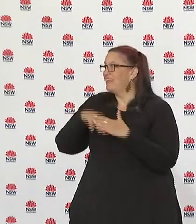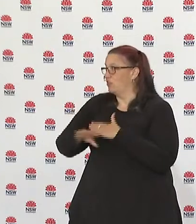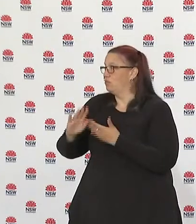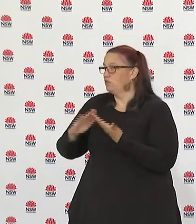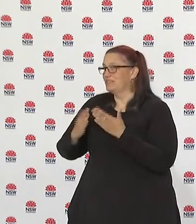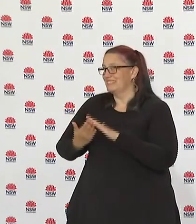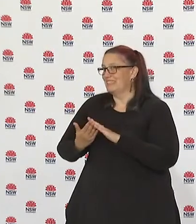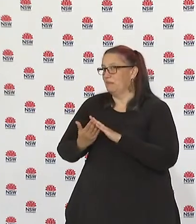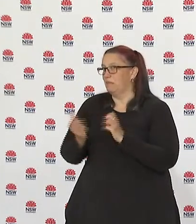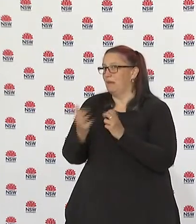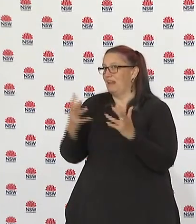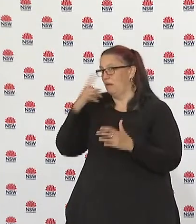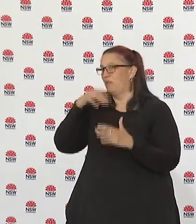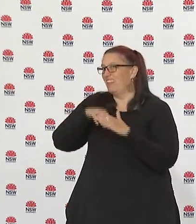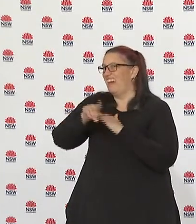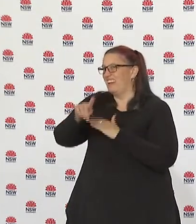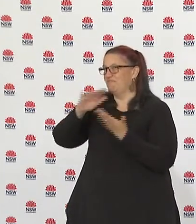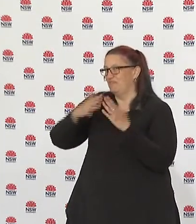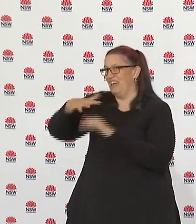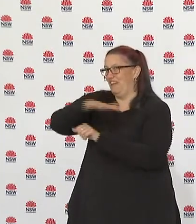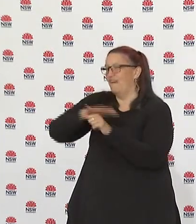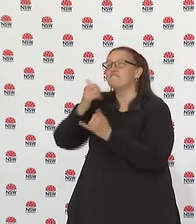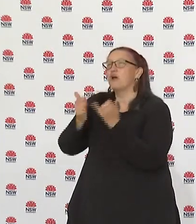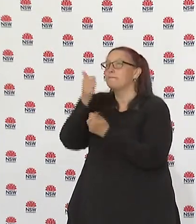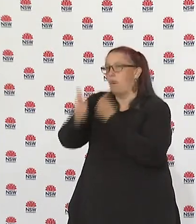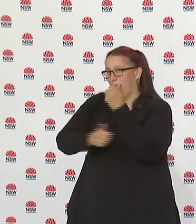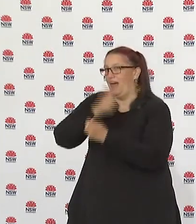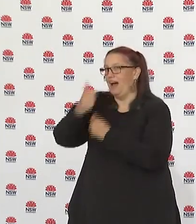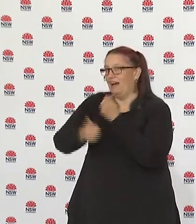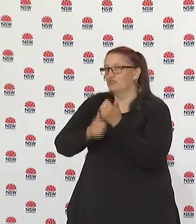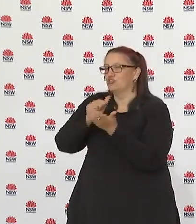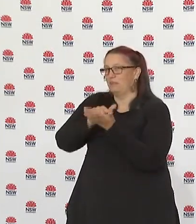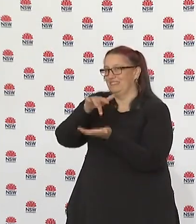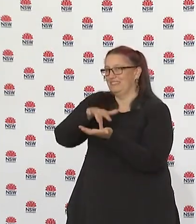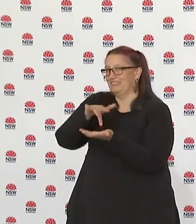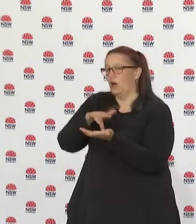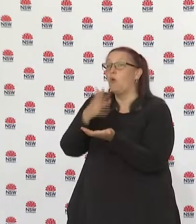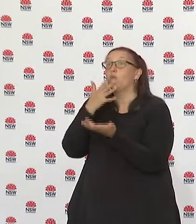popular shopping centre, as I understand it. So in these situations, as we get